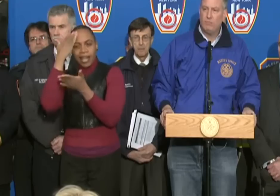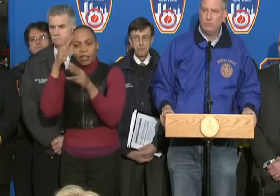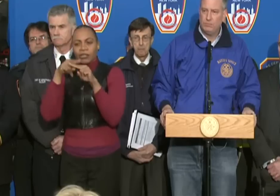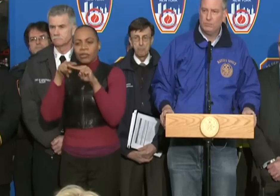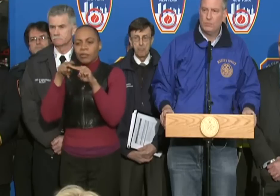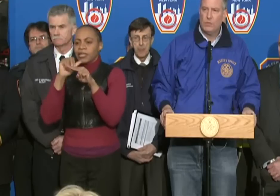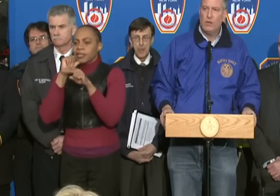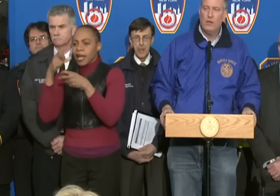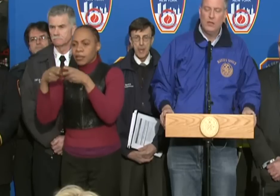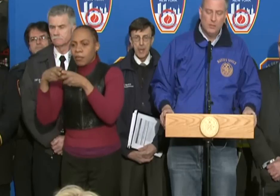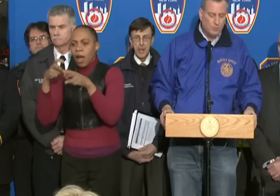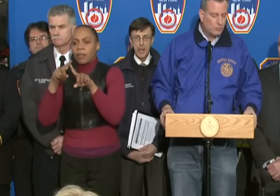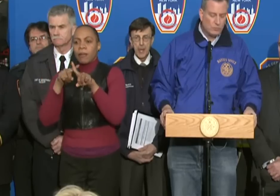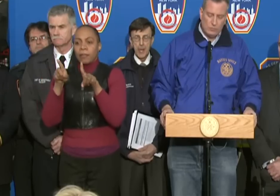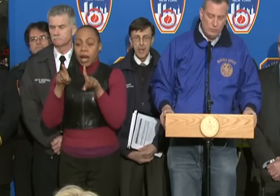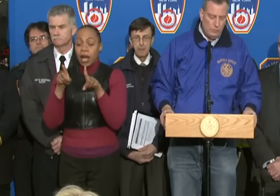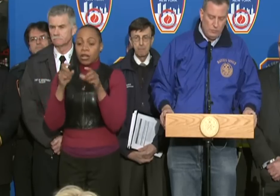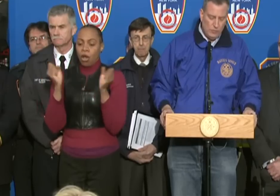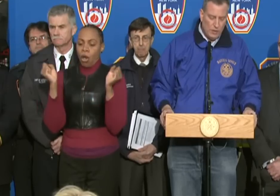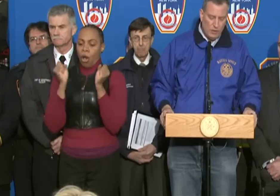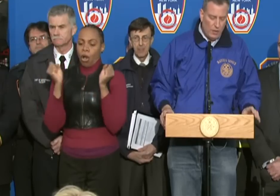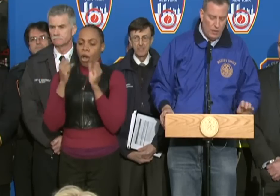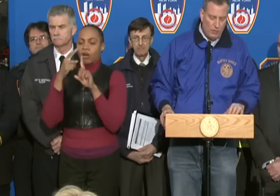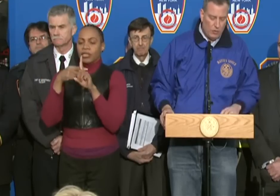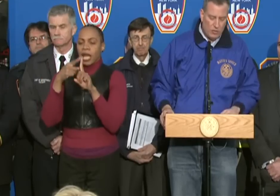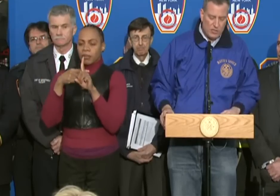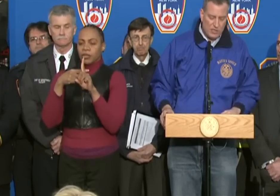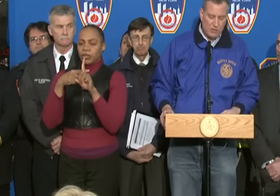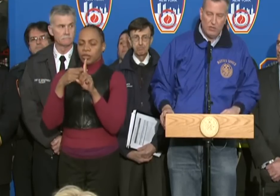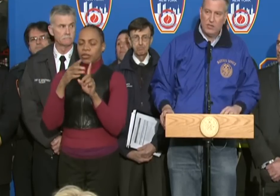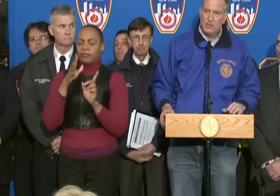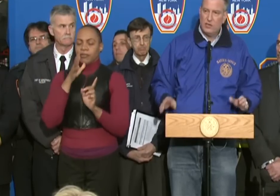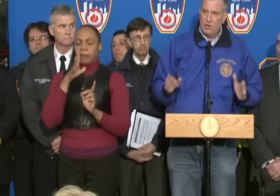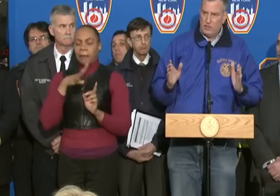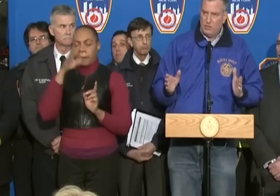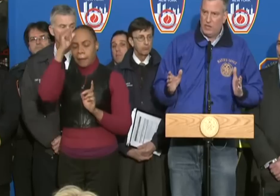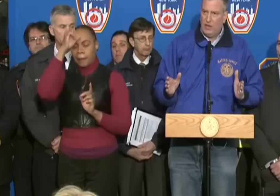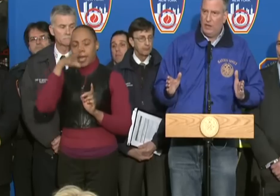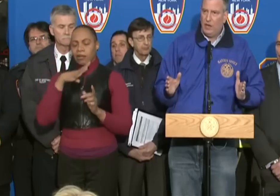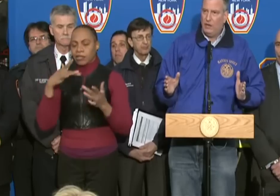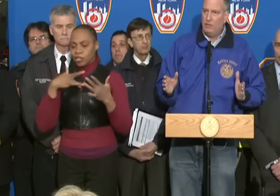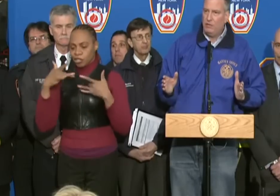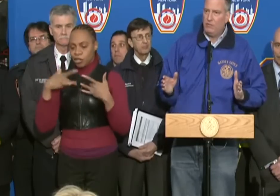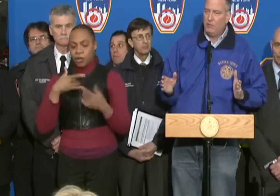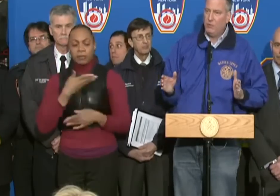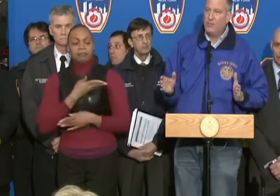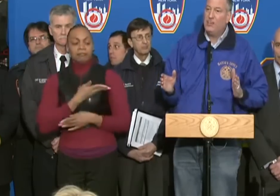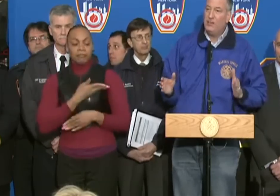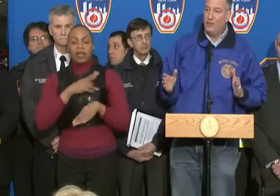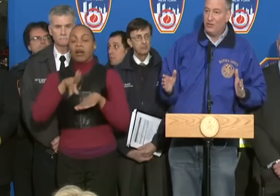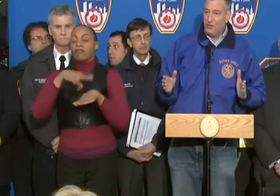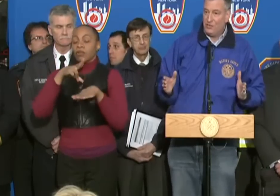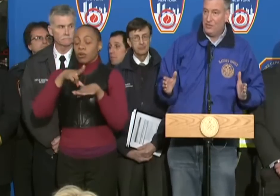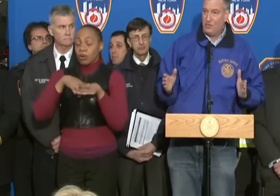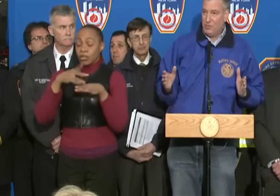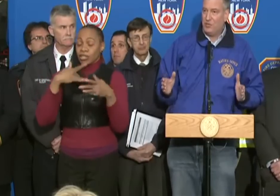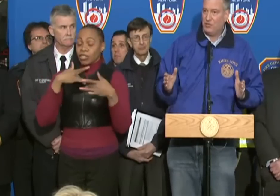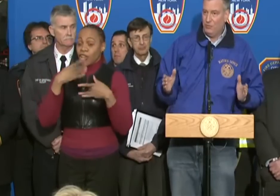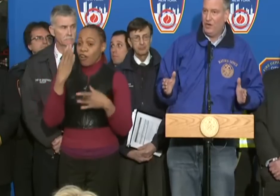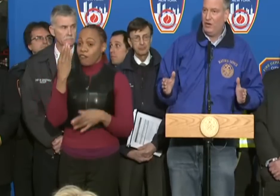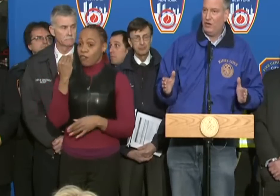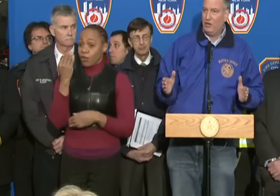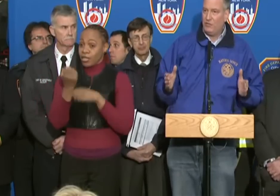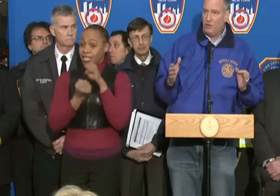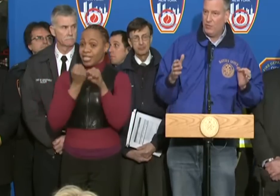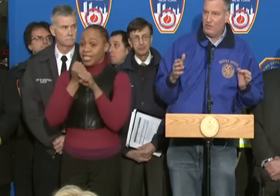issue, but we're talking really cold temperatures, and that's what we're hearing from parents. Of course, that's a real concern. And so, again, for 14 years, as a public